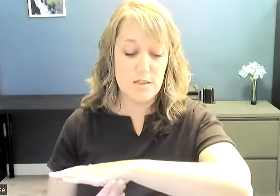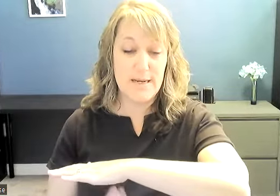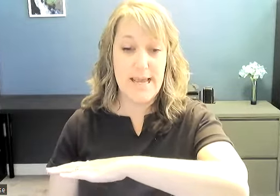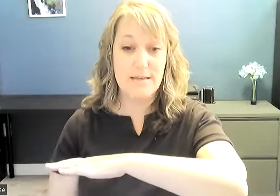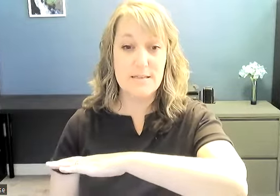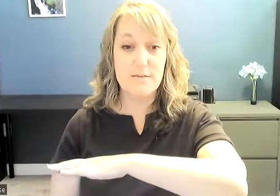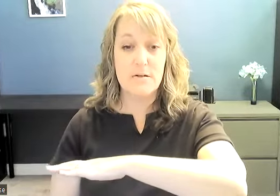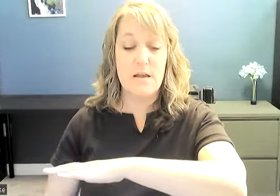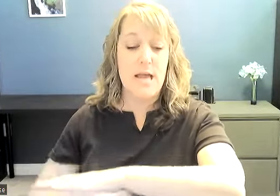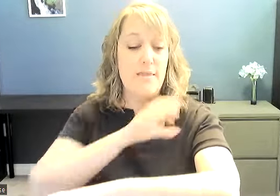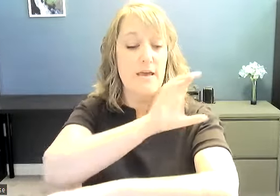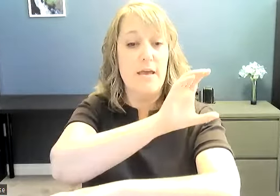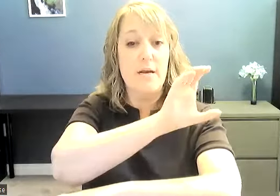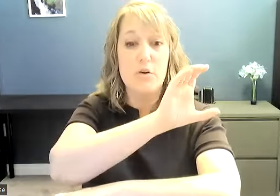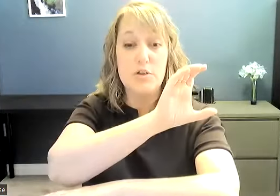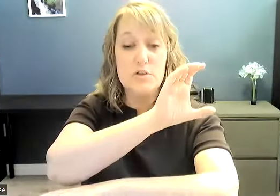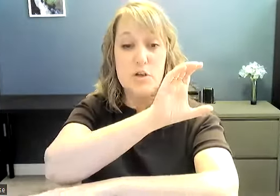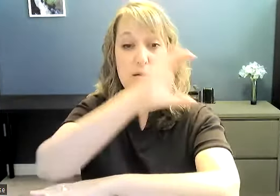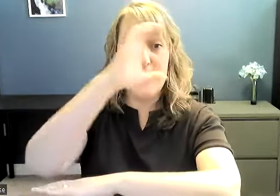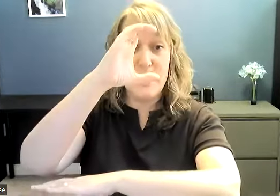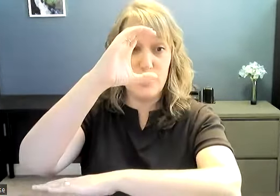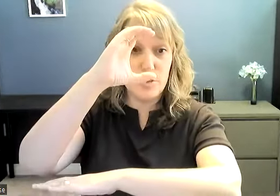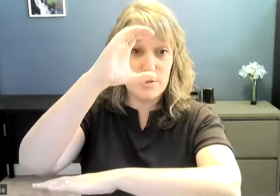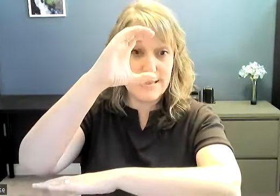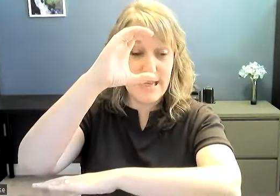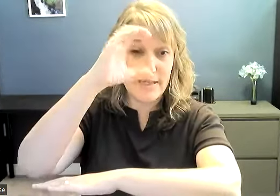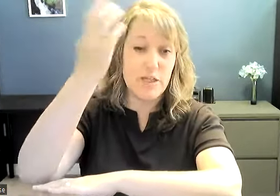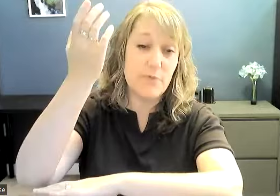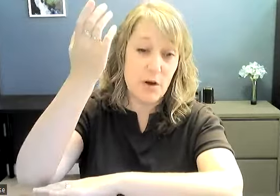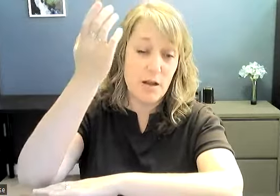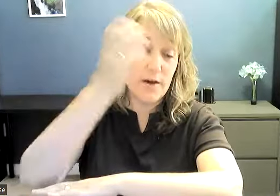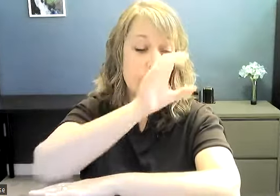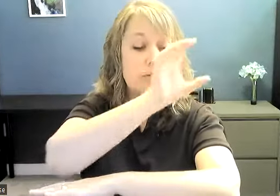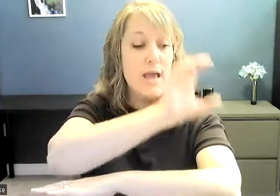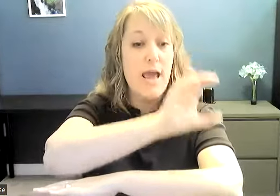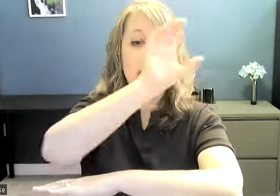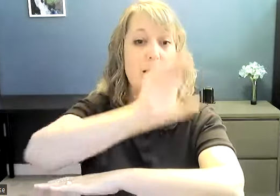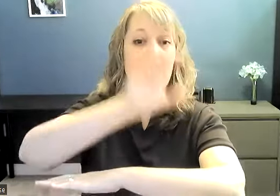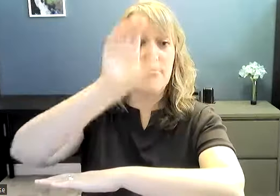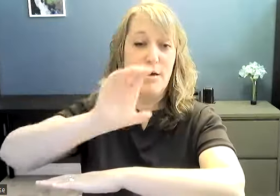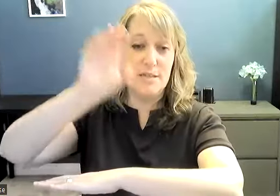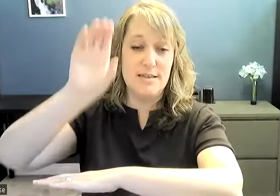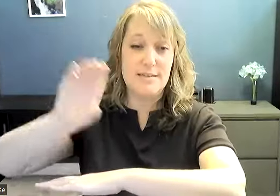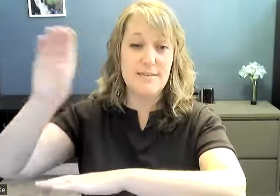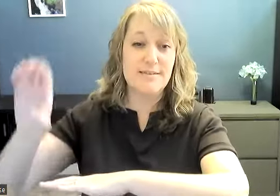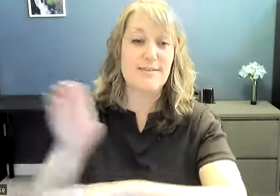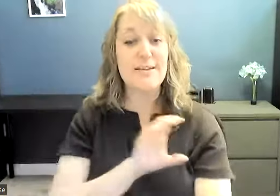non-dominant hand. And then on your dominant hand, you're going to do a C hand shape for Colorado and outline mountains. All right, so